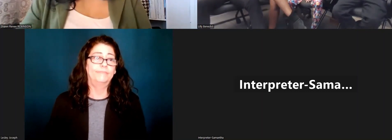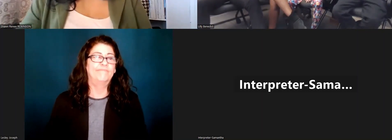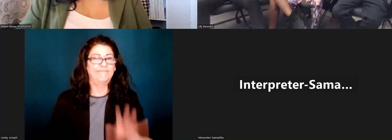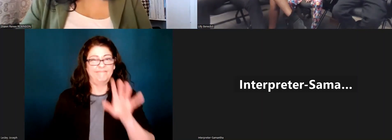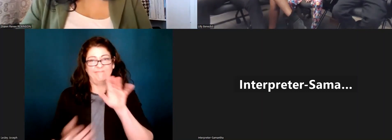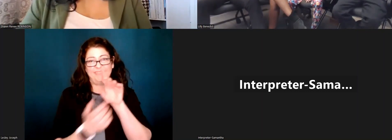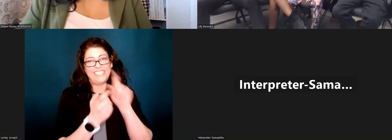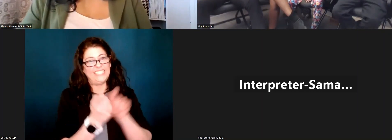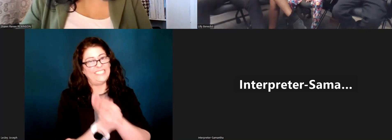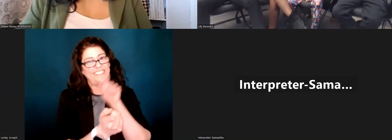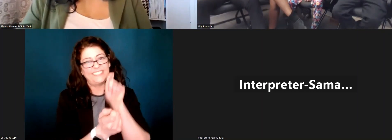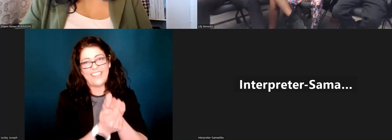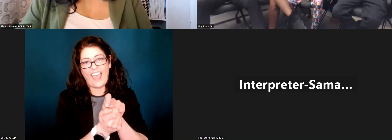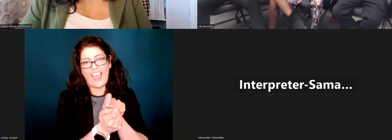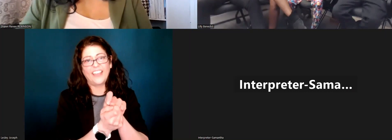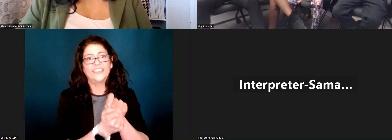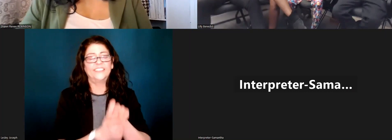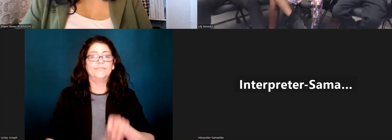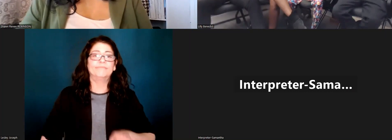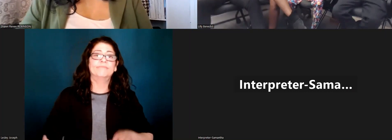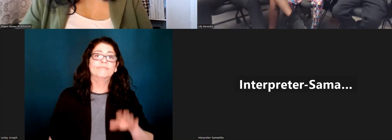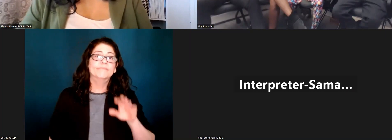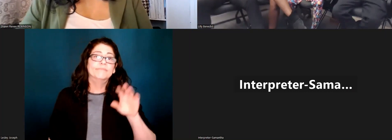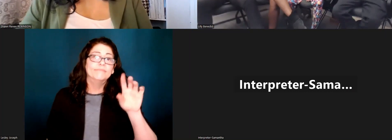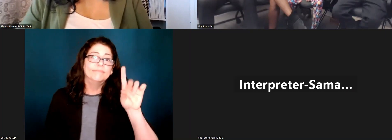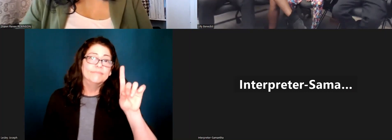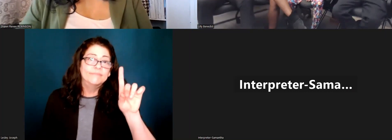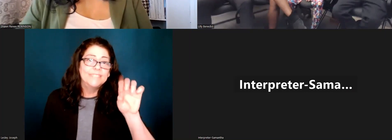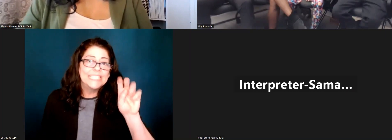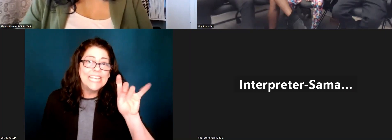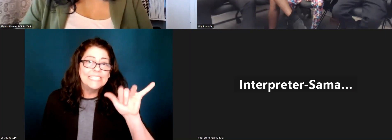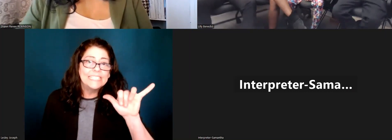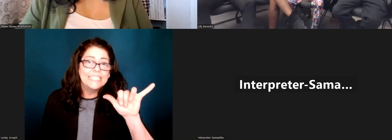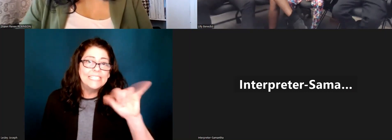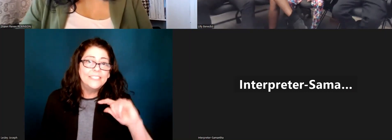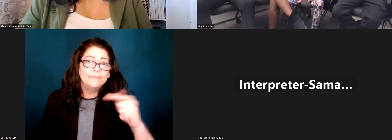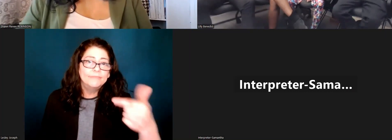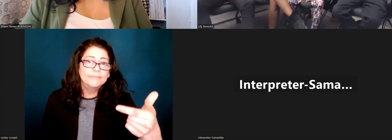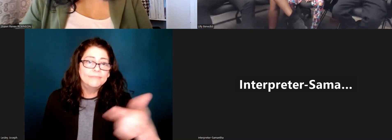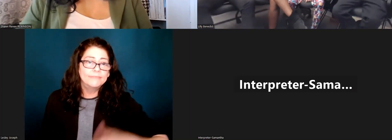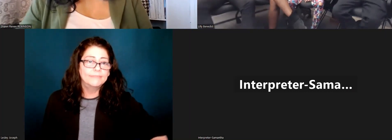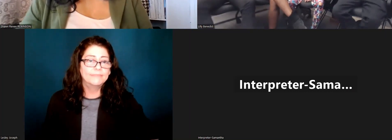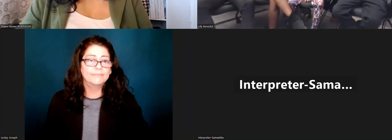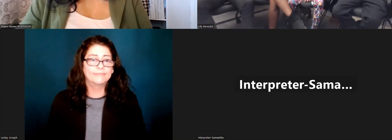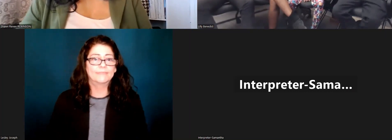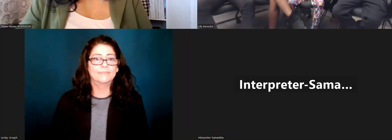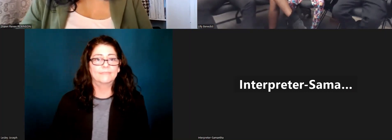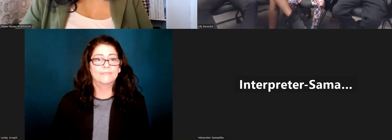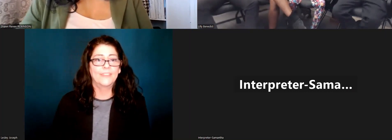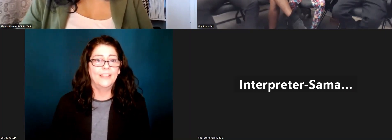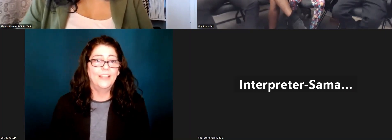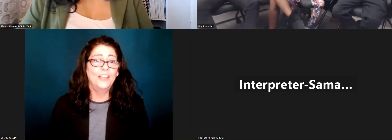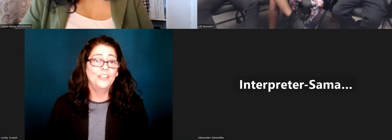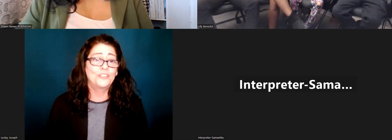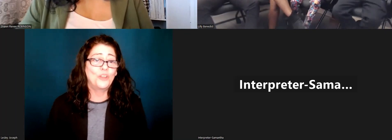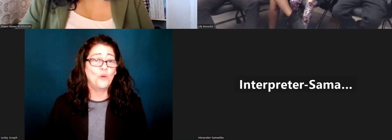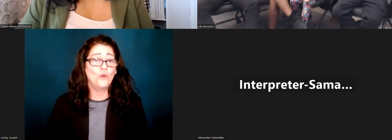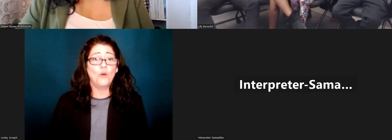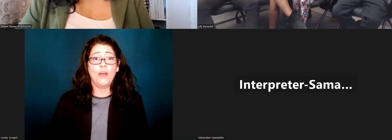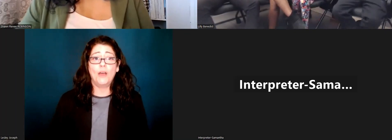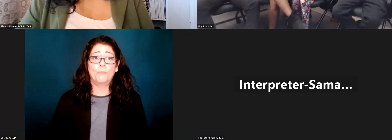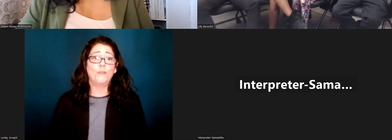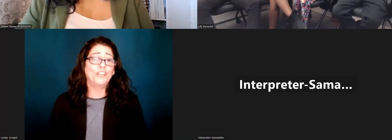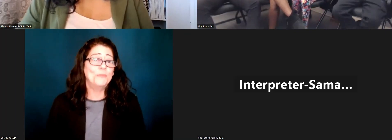Exactly. And how about you, Destiny?